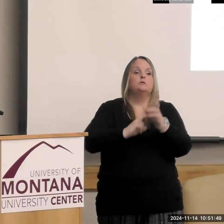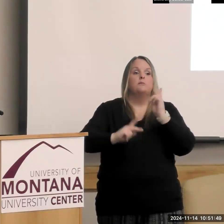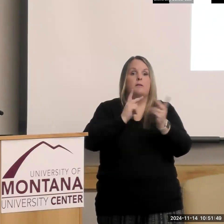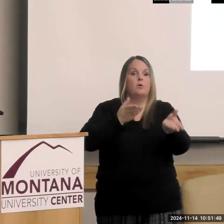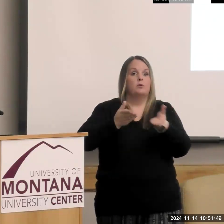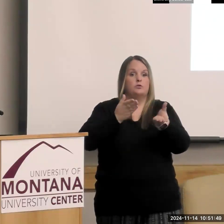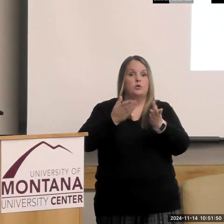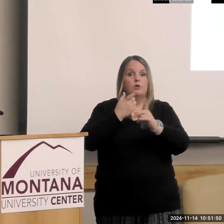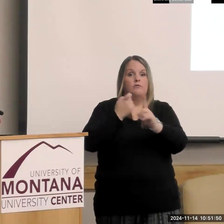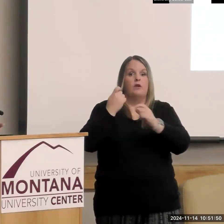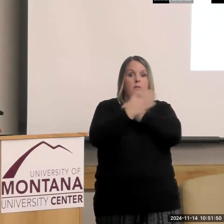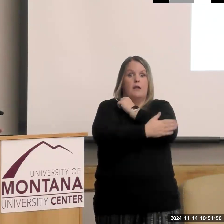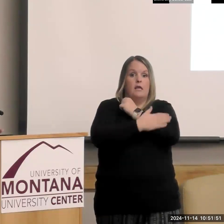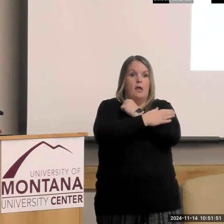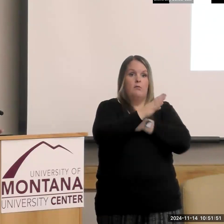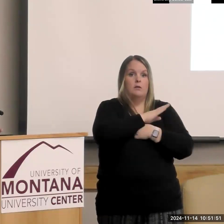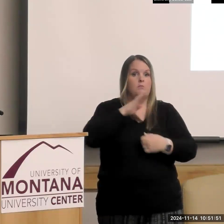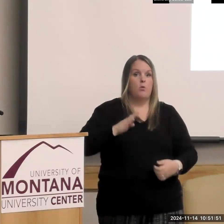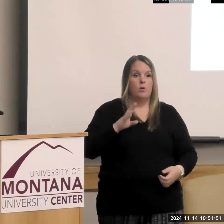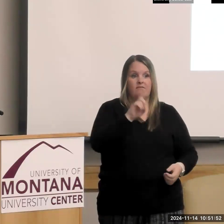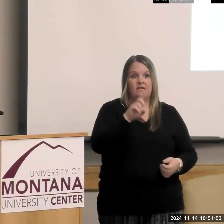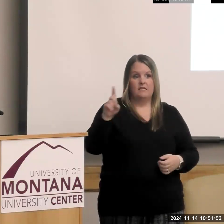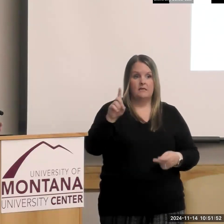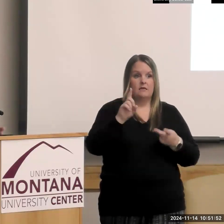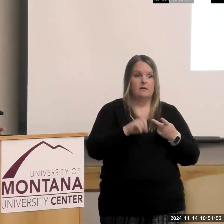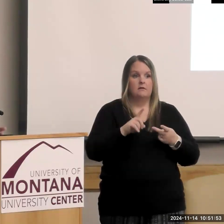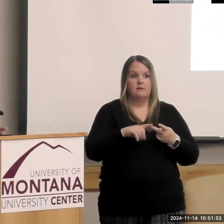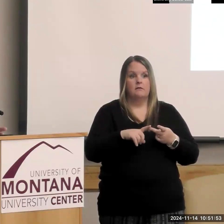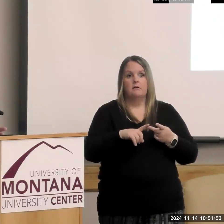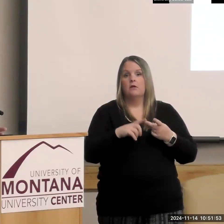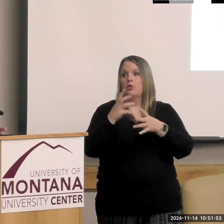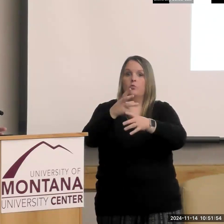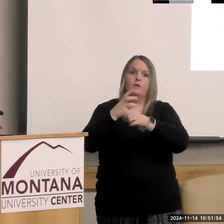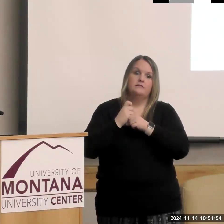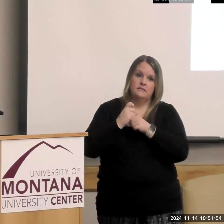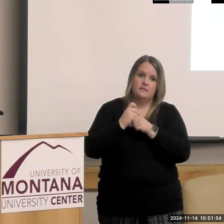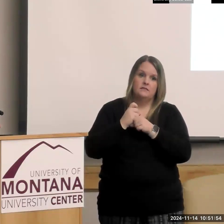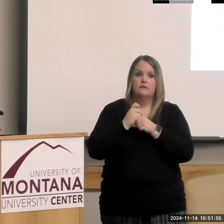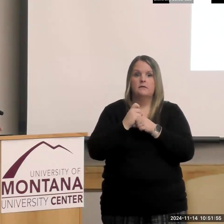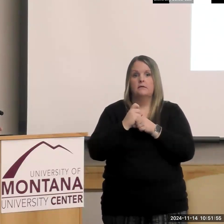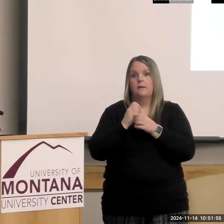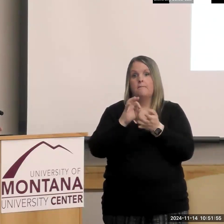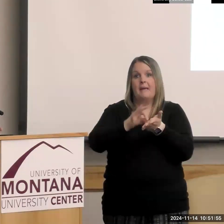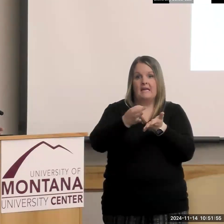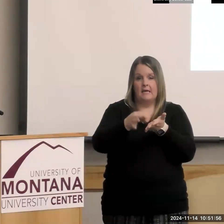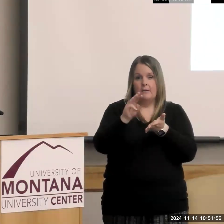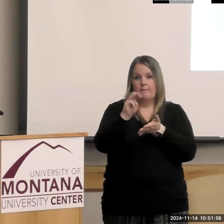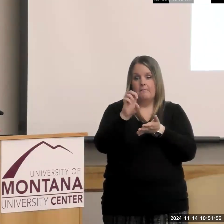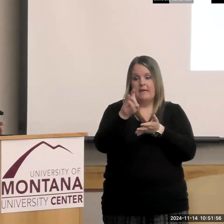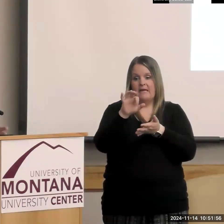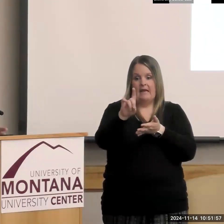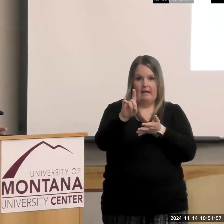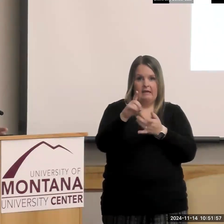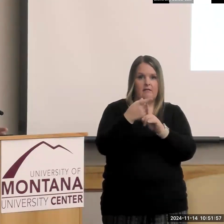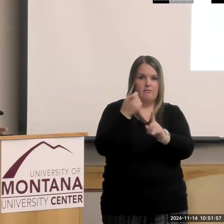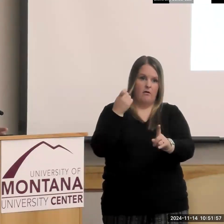by maybe the County Board of Developmental Disabilities. Maybe it's that receive Medicaid as a result